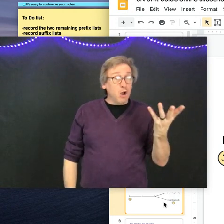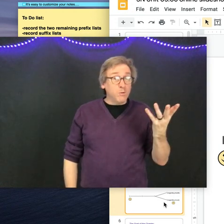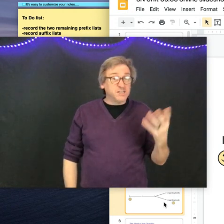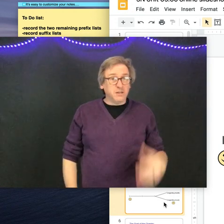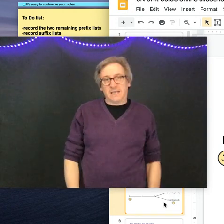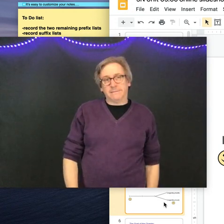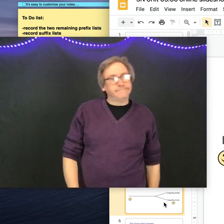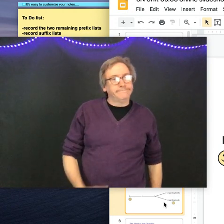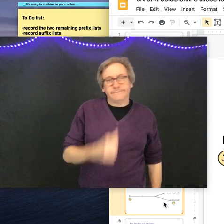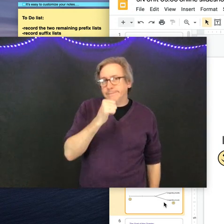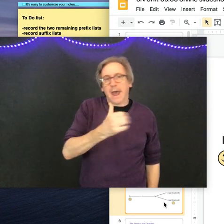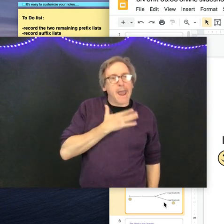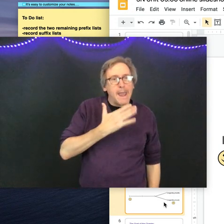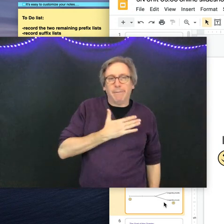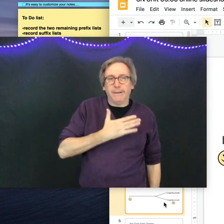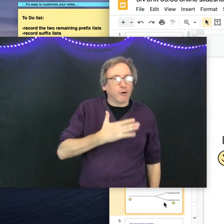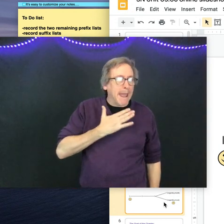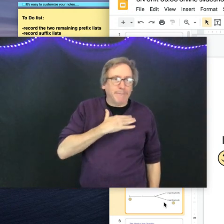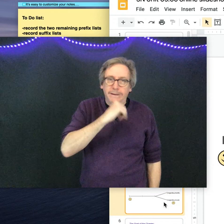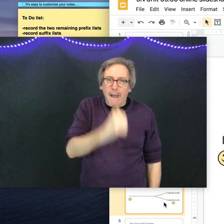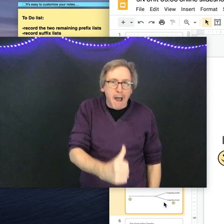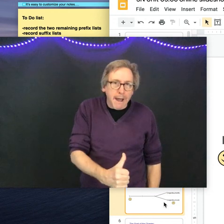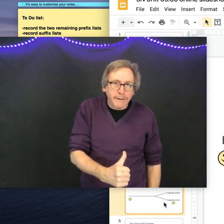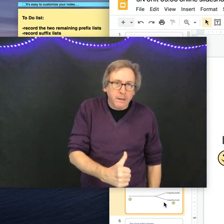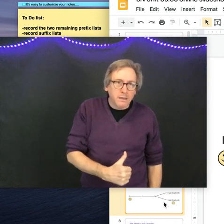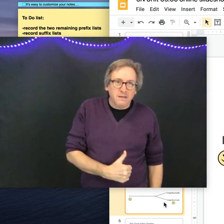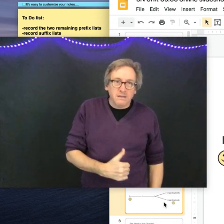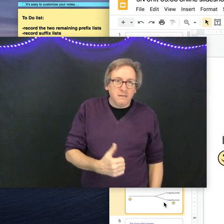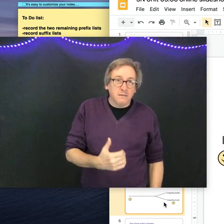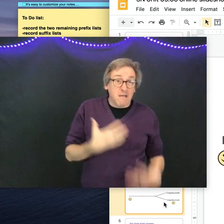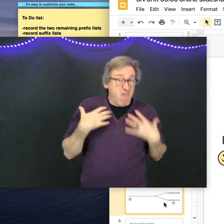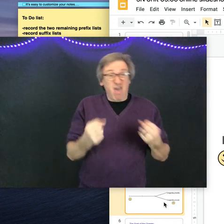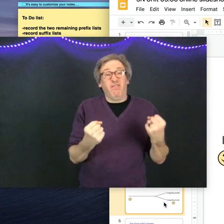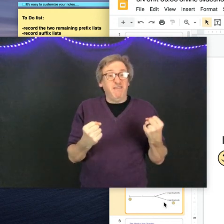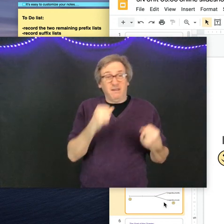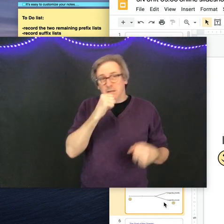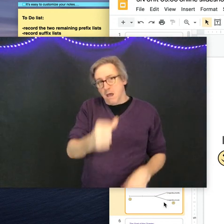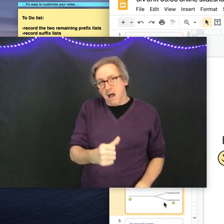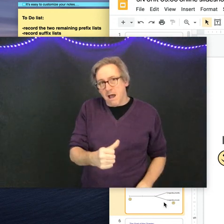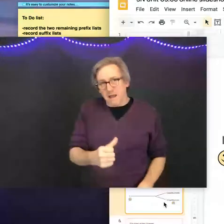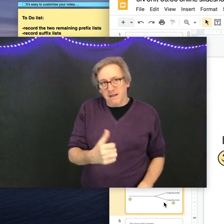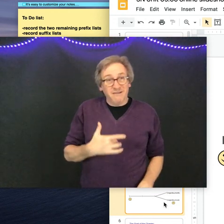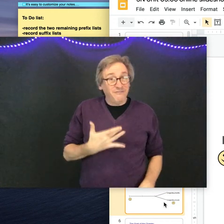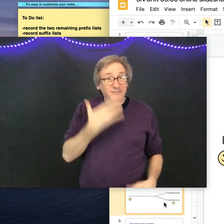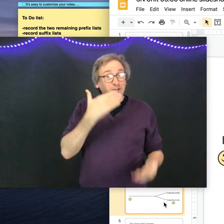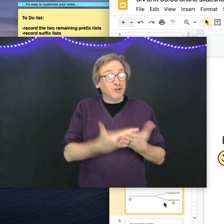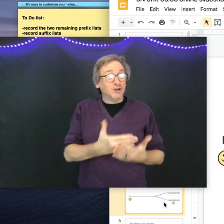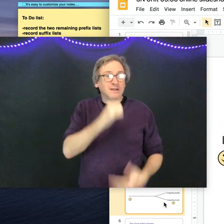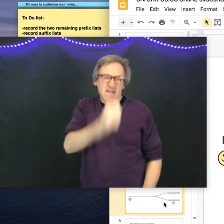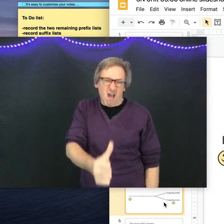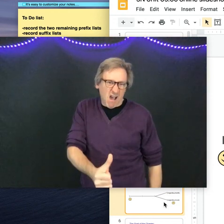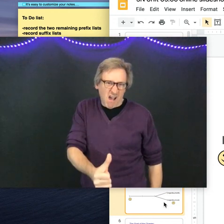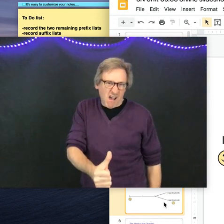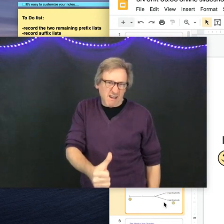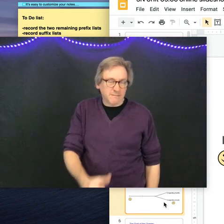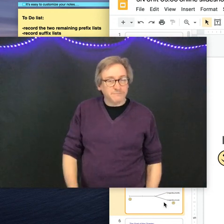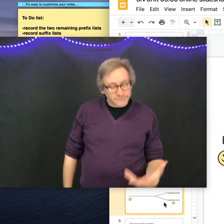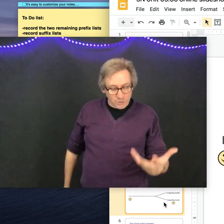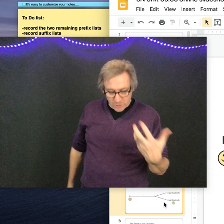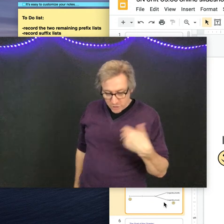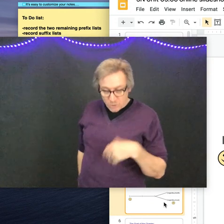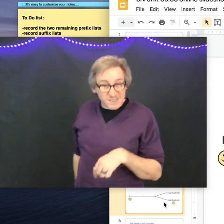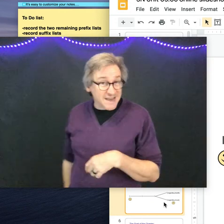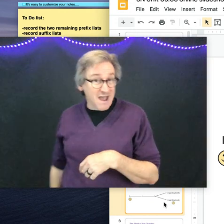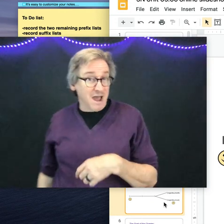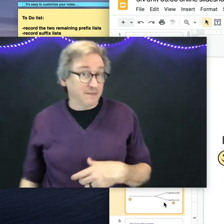You can always like not happy or happy not, healthy not, feel good not. So